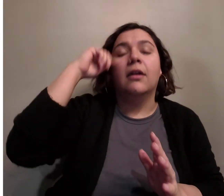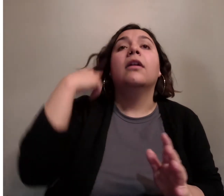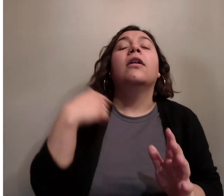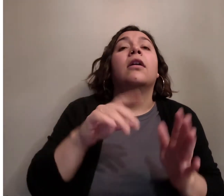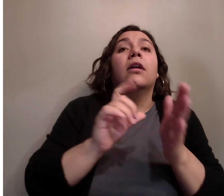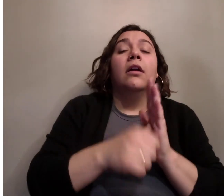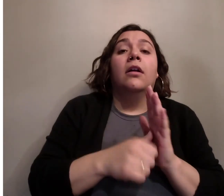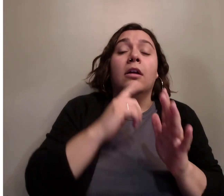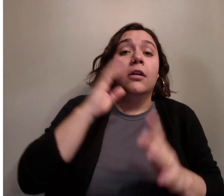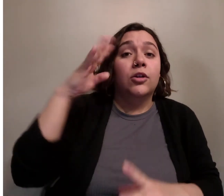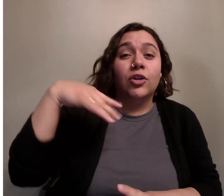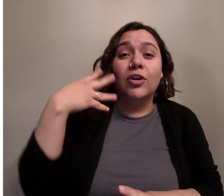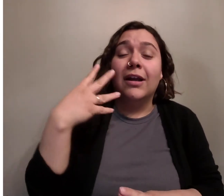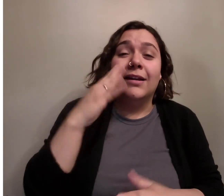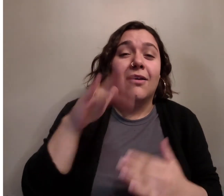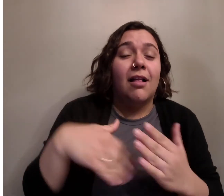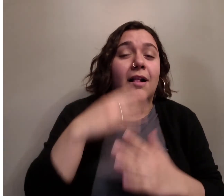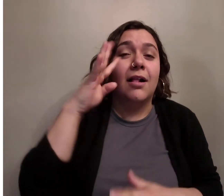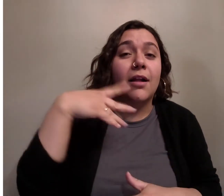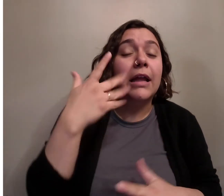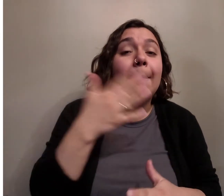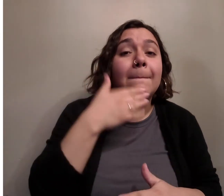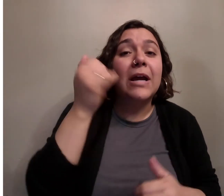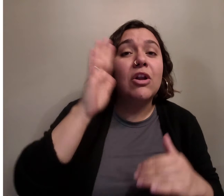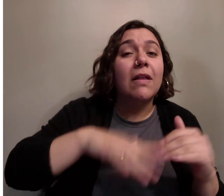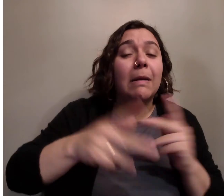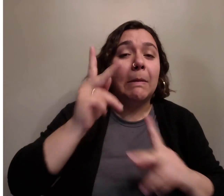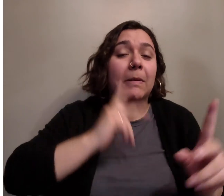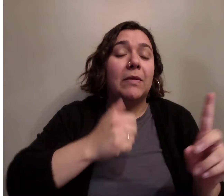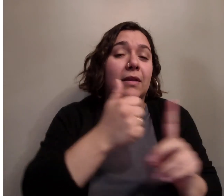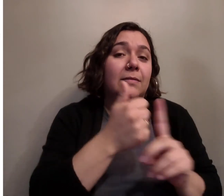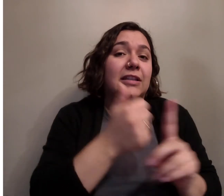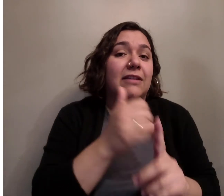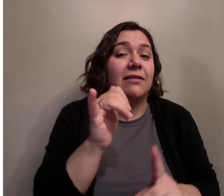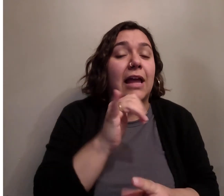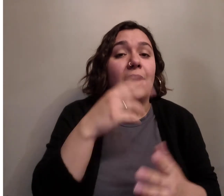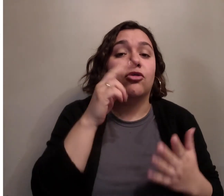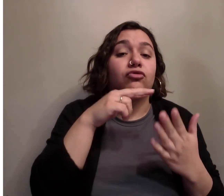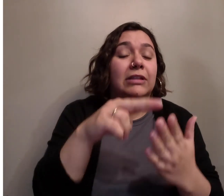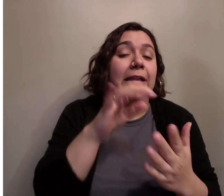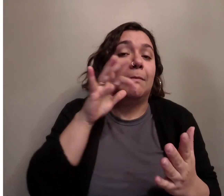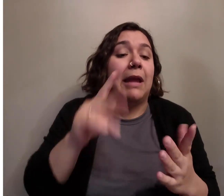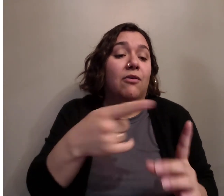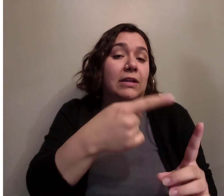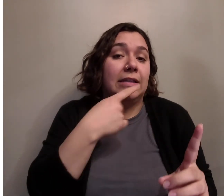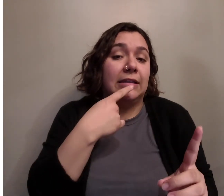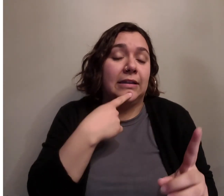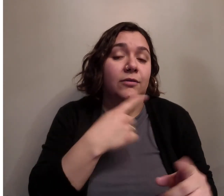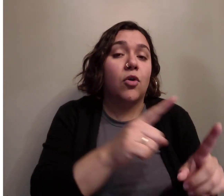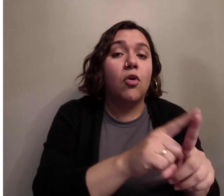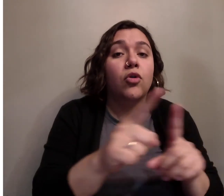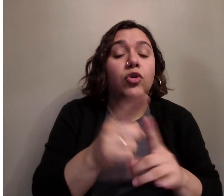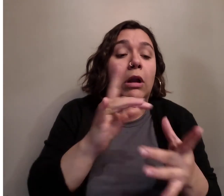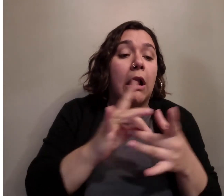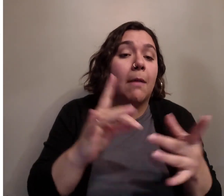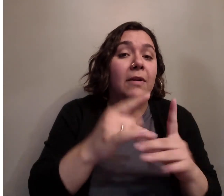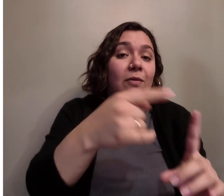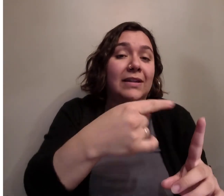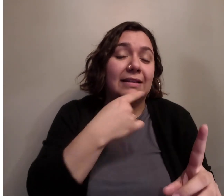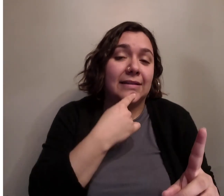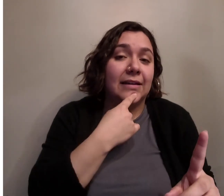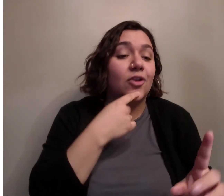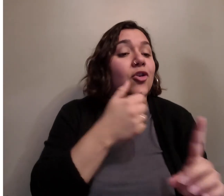has highlighted how crazy this all is way better than people like reading back what he says